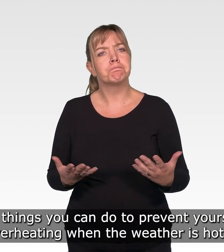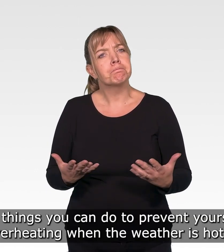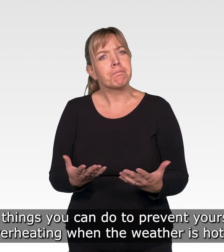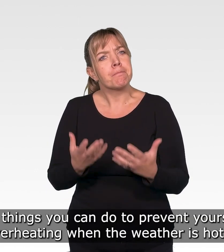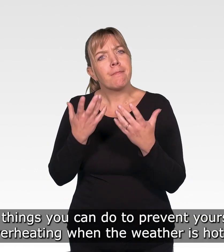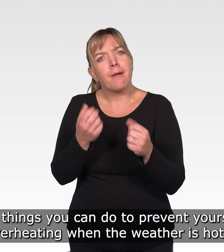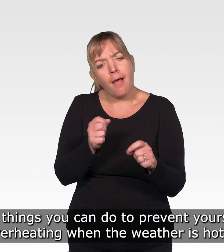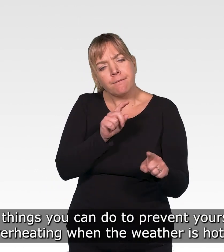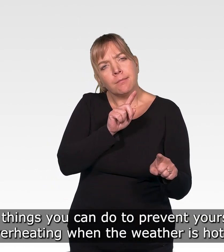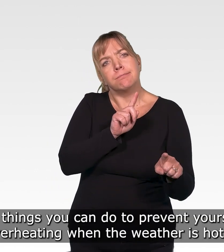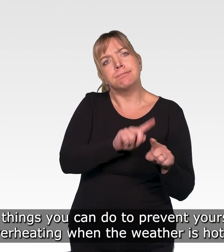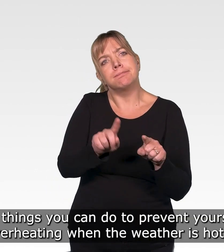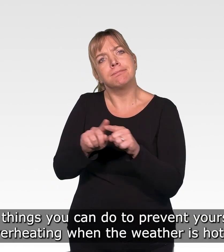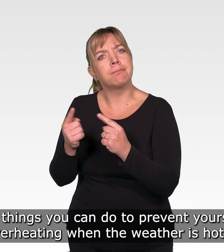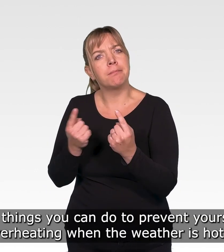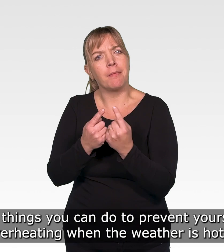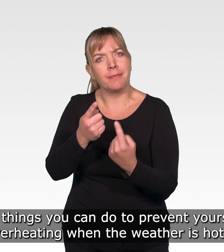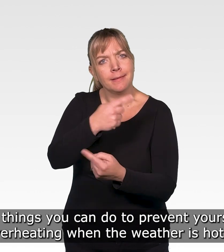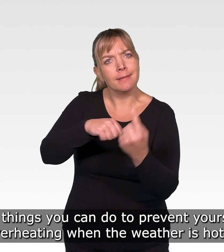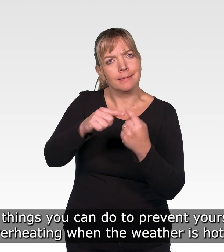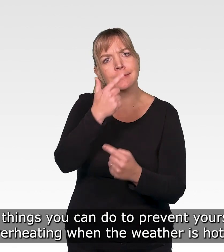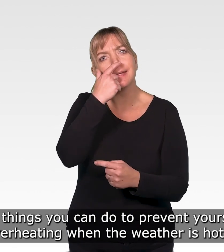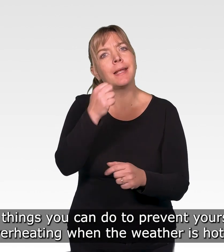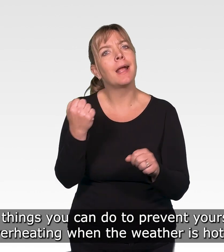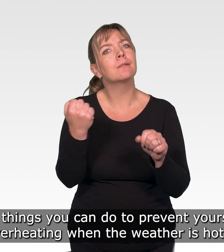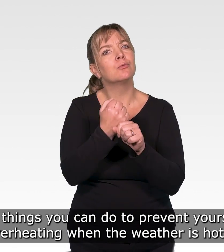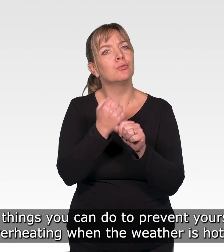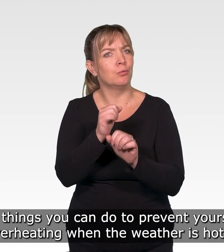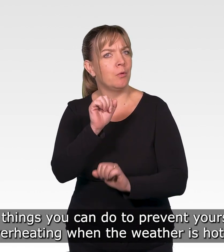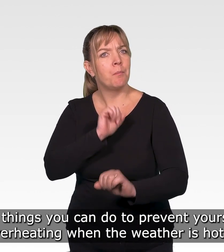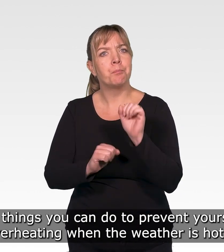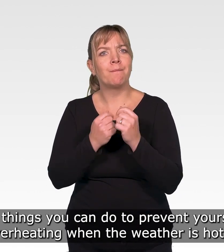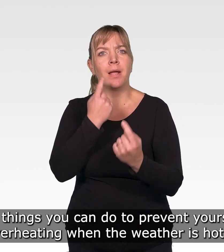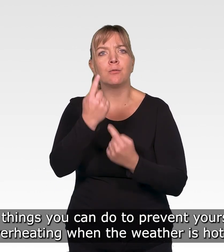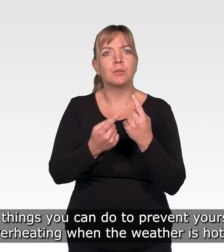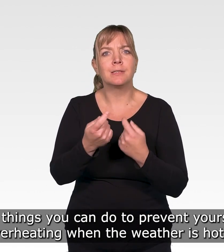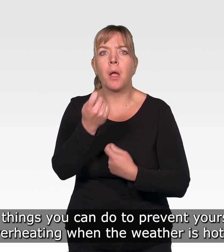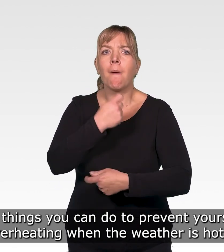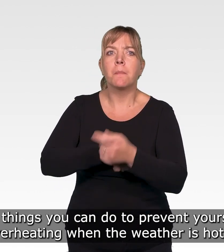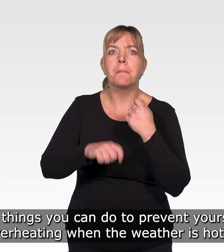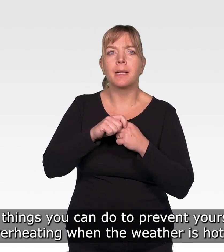There are things you can do to prevent yourself from overheating when the weather is hot.